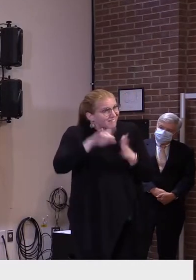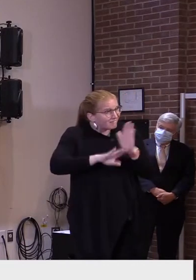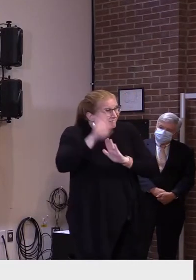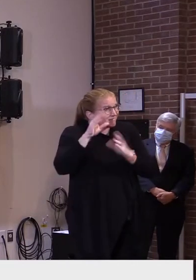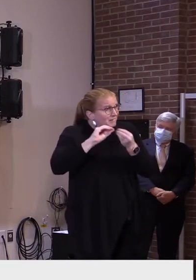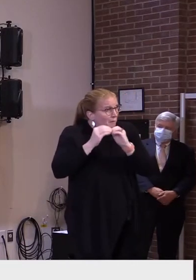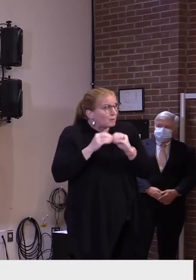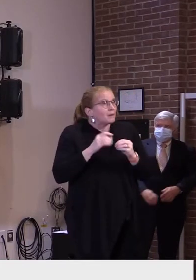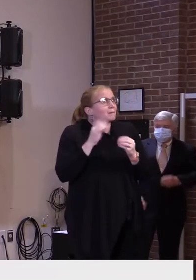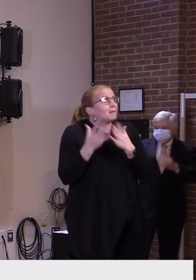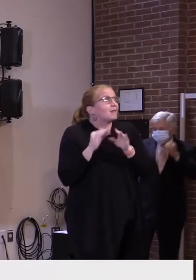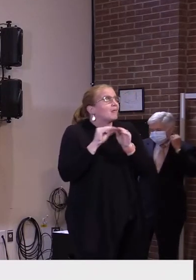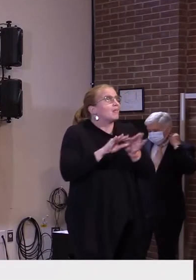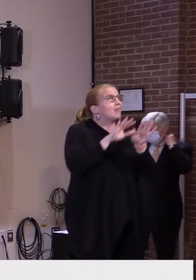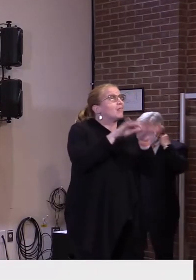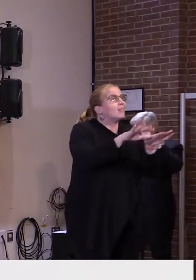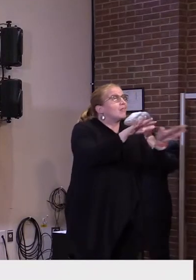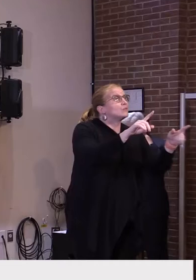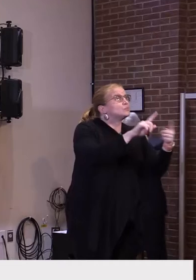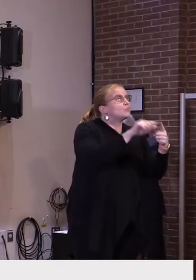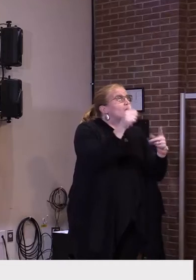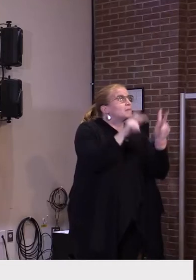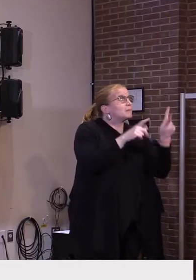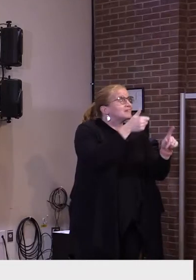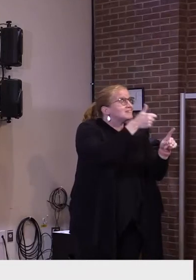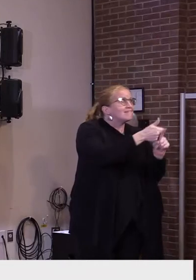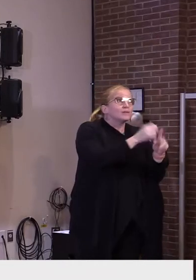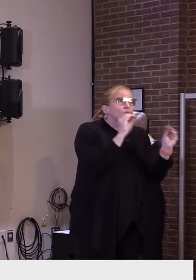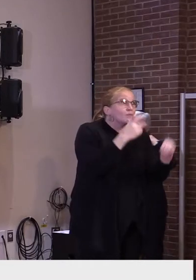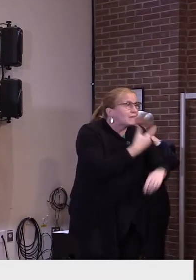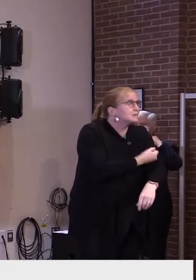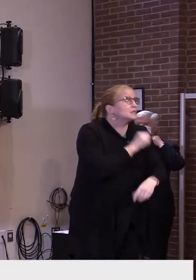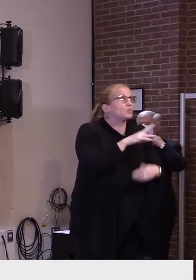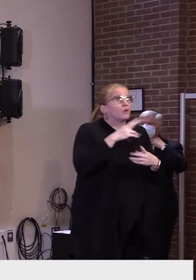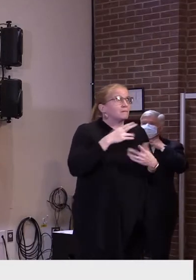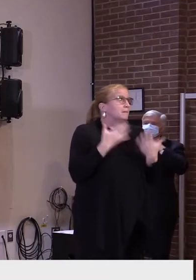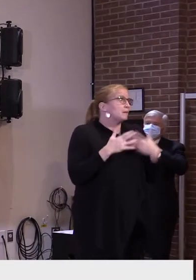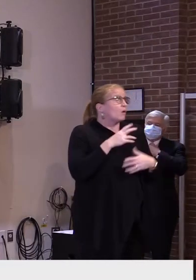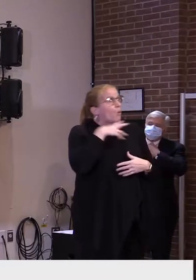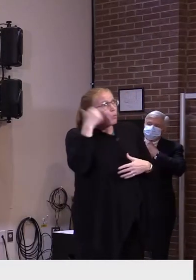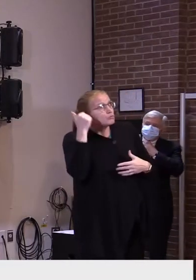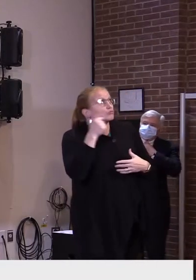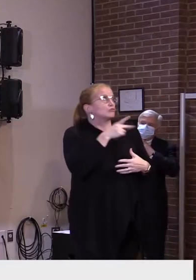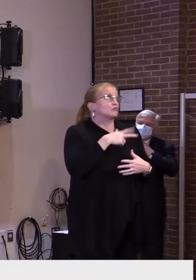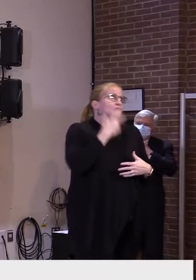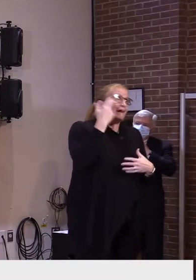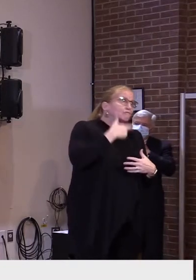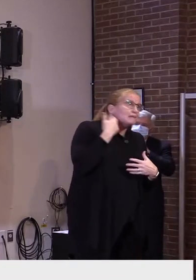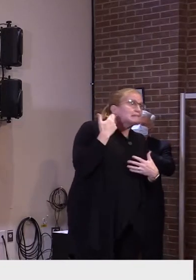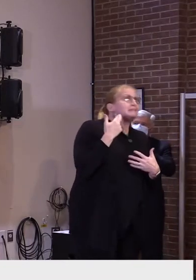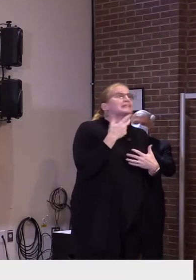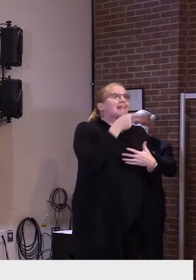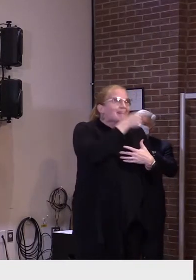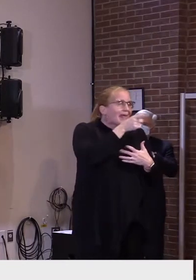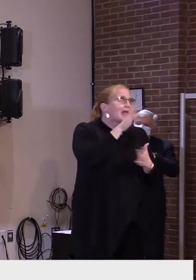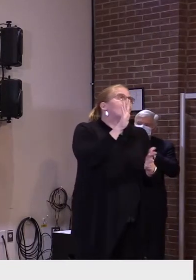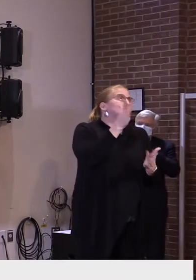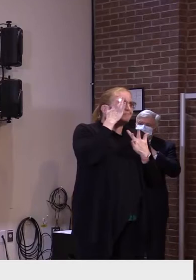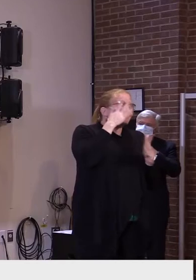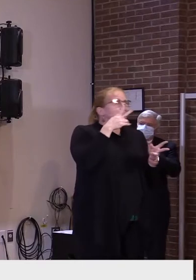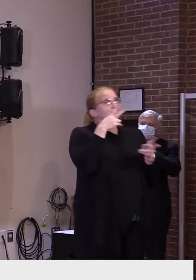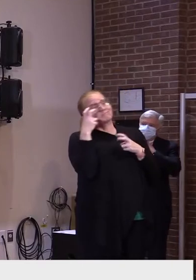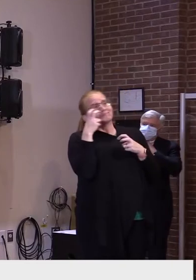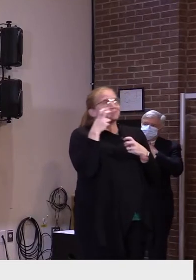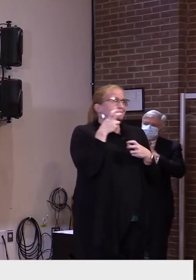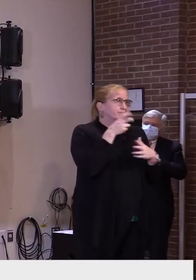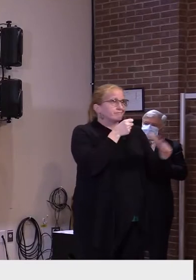might well end up in the hospital. We really do anticipate and hope that the transition from pandemic